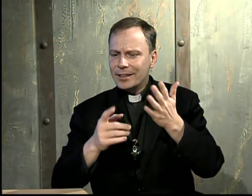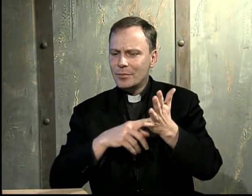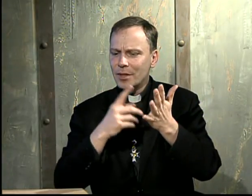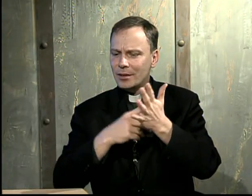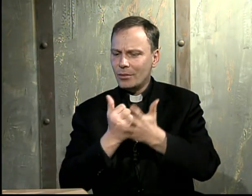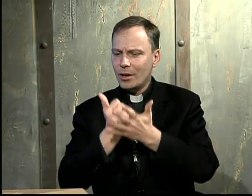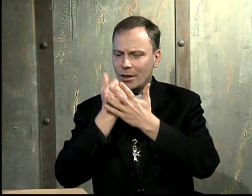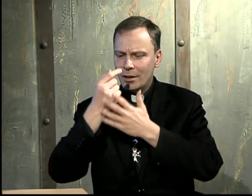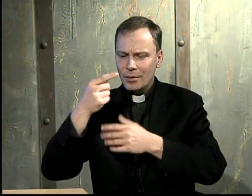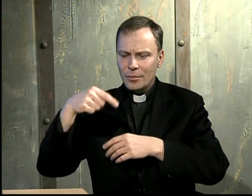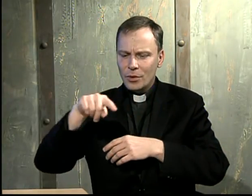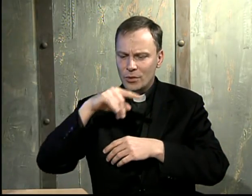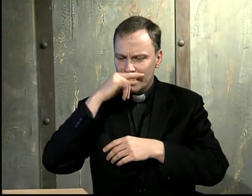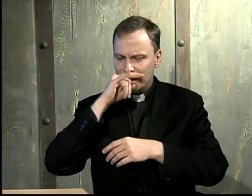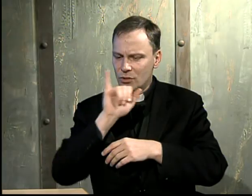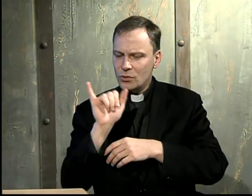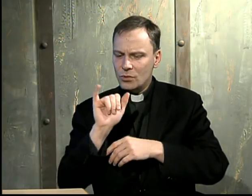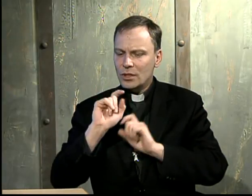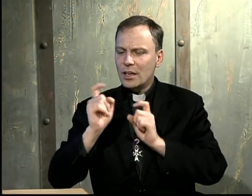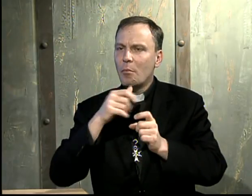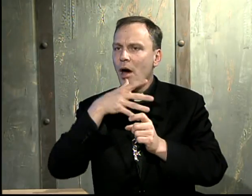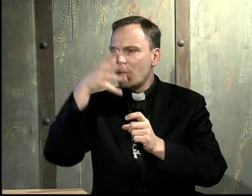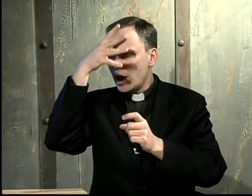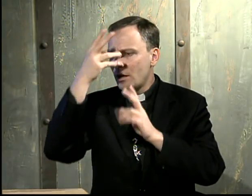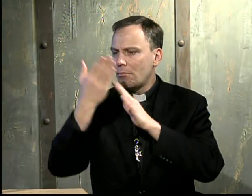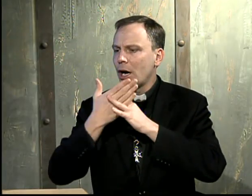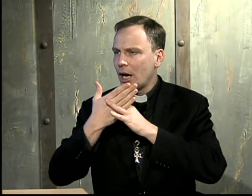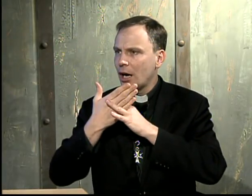very poor system.